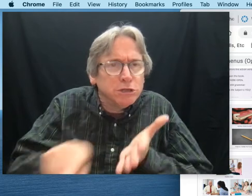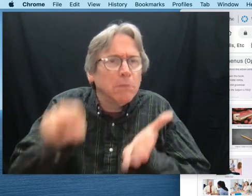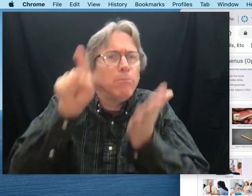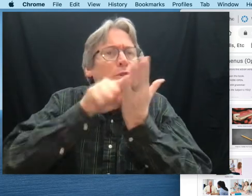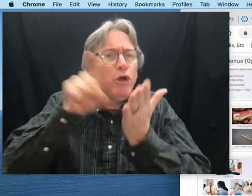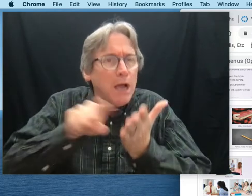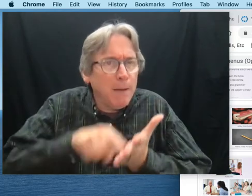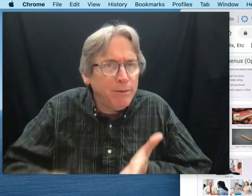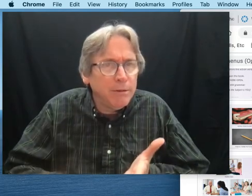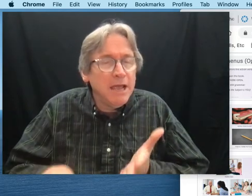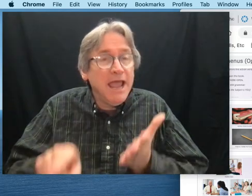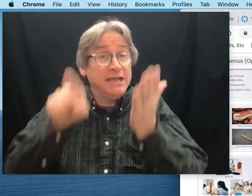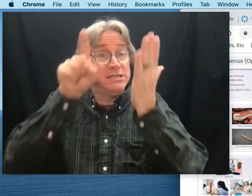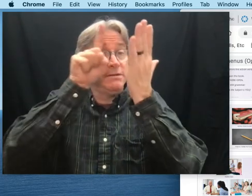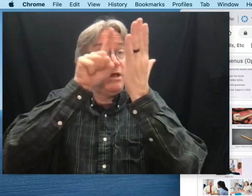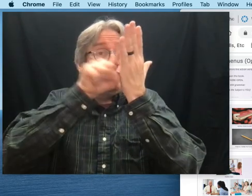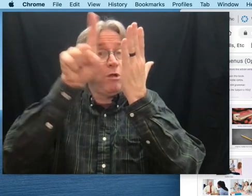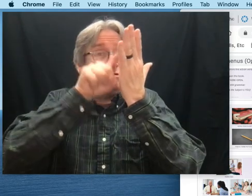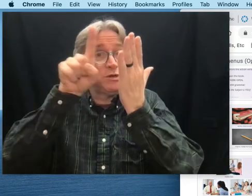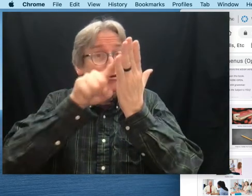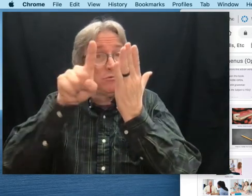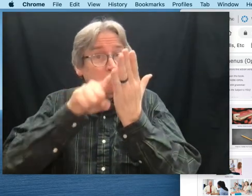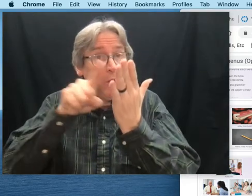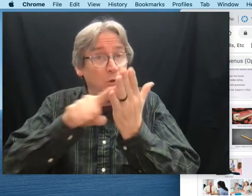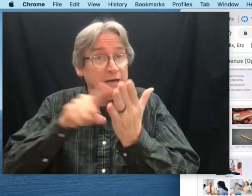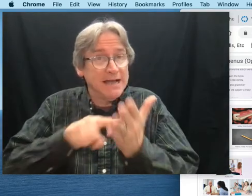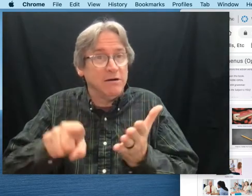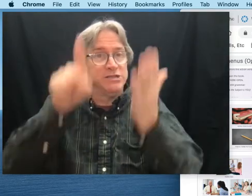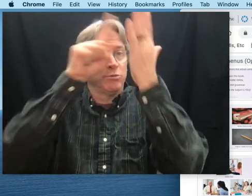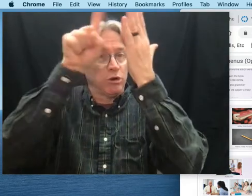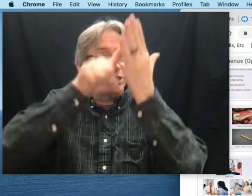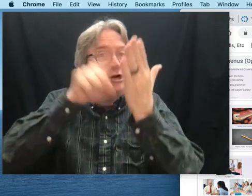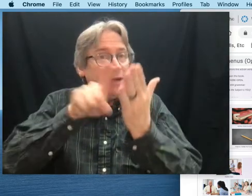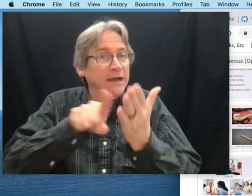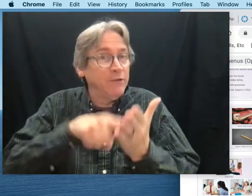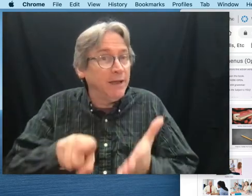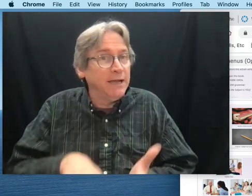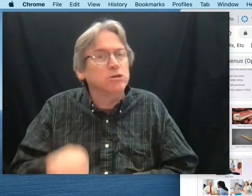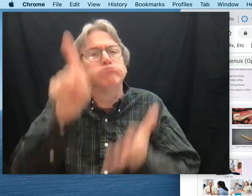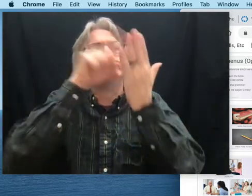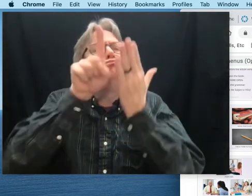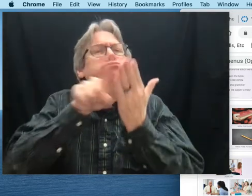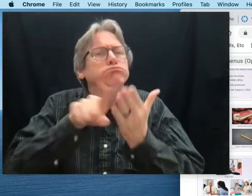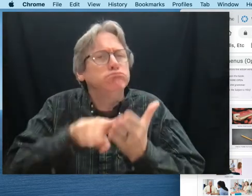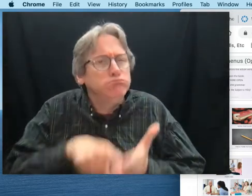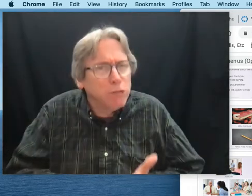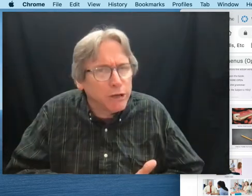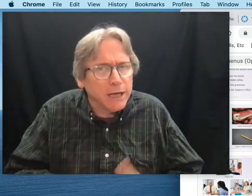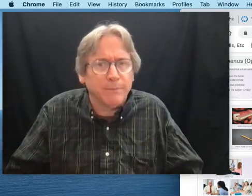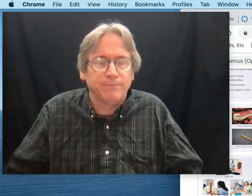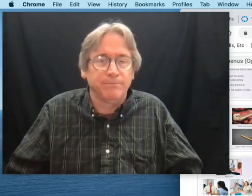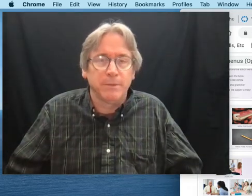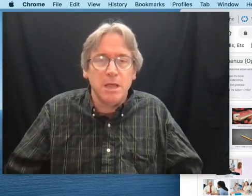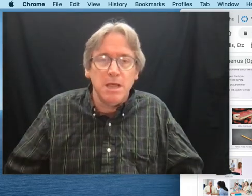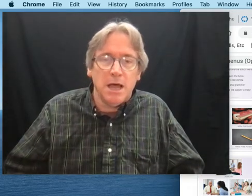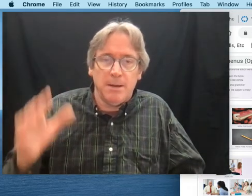Research, look up, and we'll also lower it down as you're working your way down the page. Looking